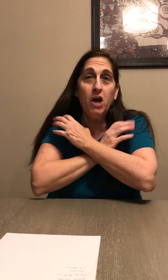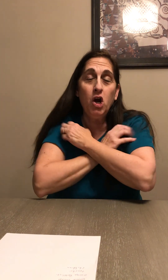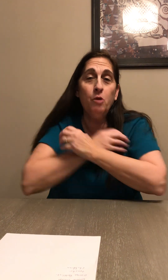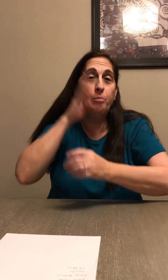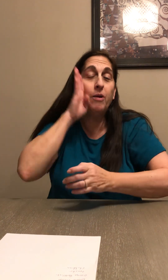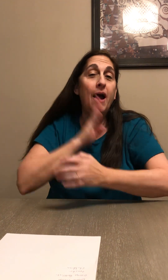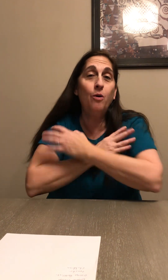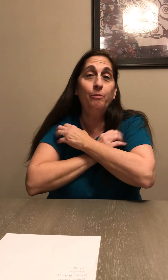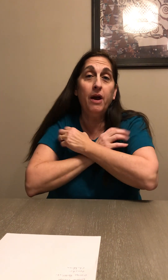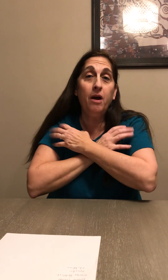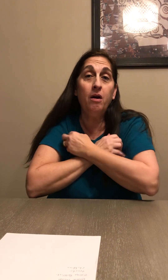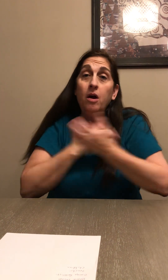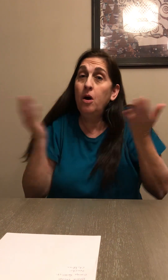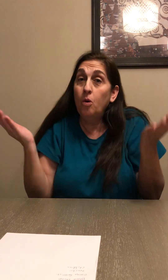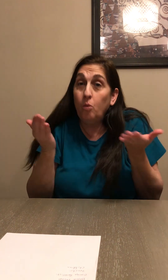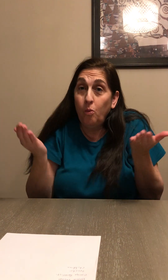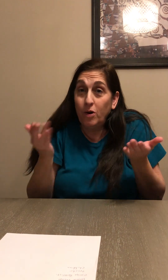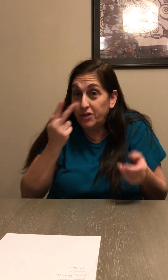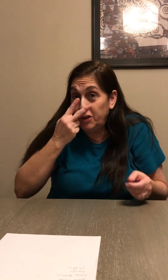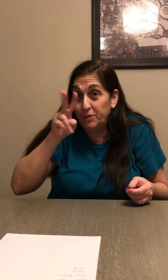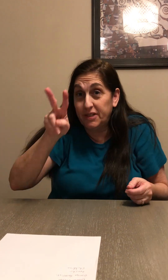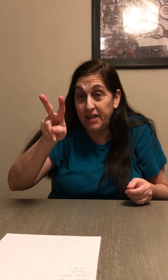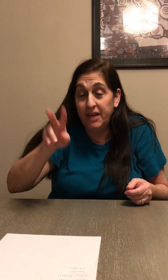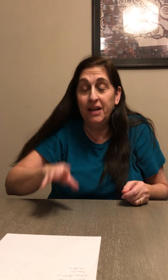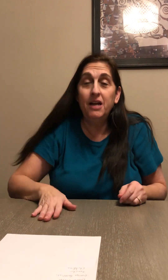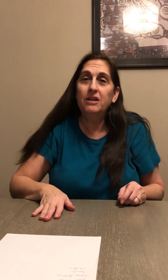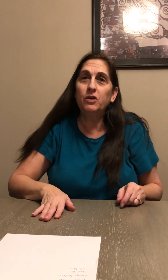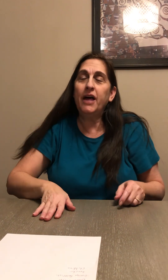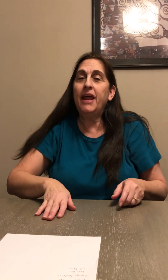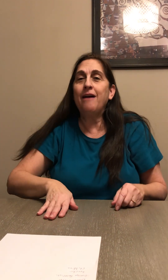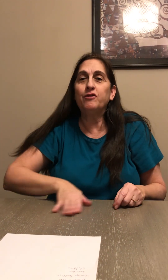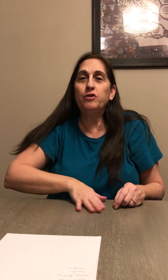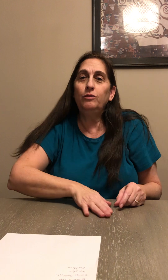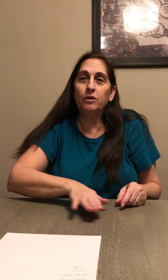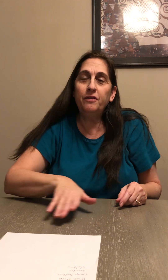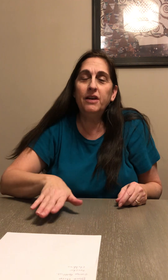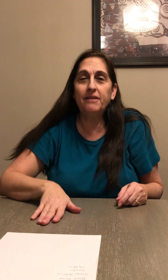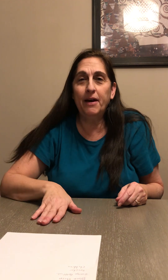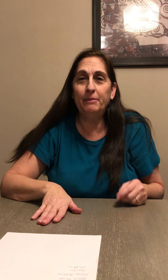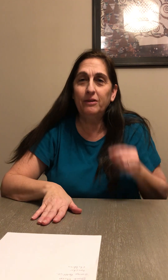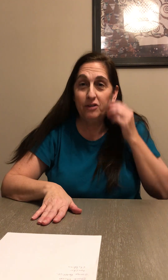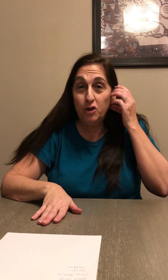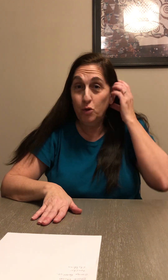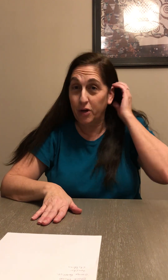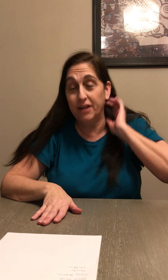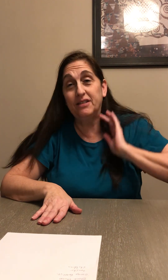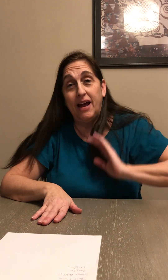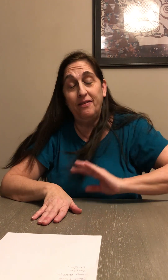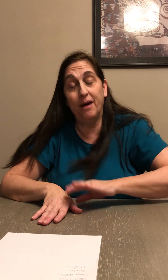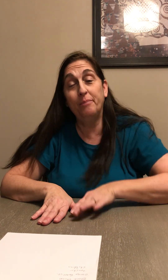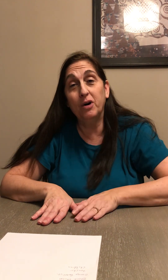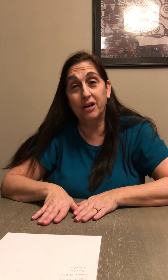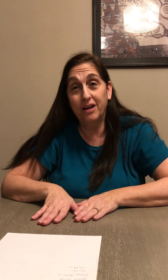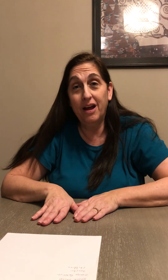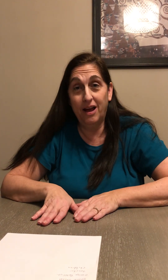Bear, What Do You See? So that after you learn these animals, you can sign that book as